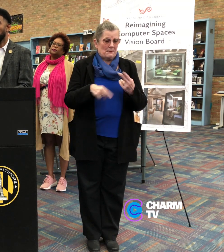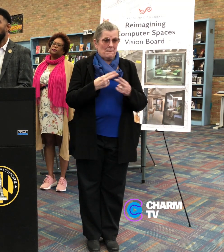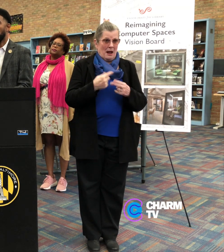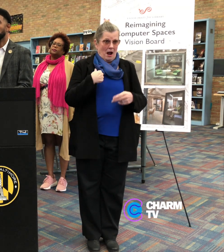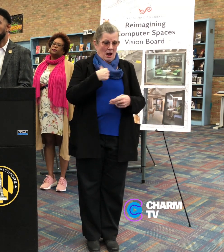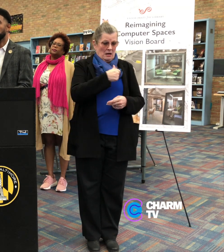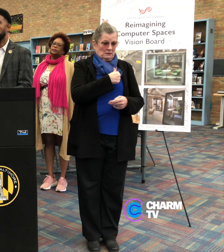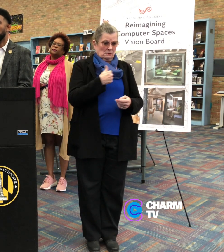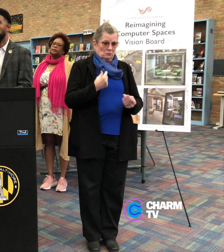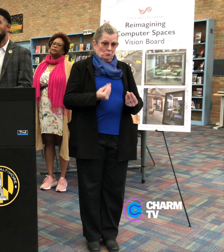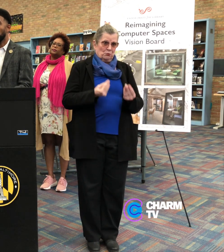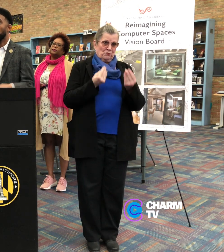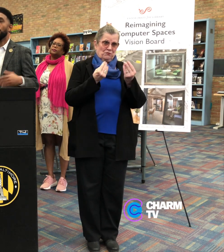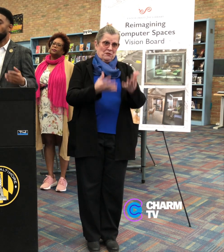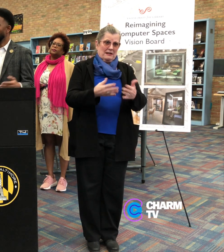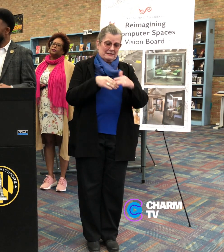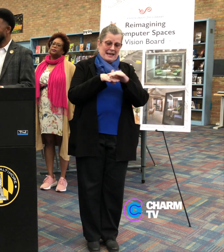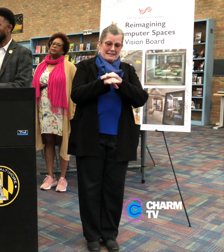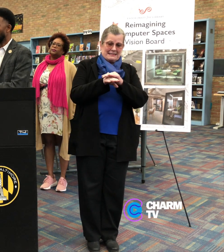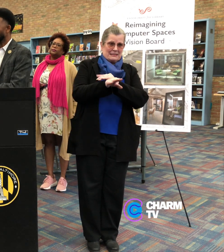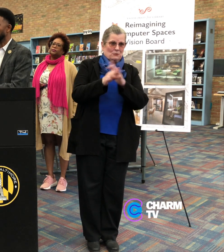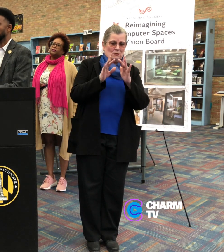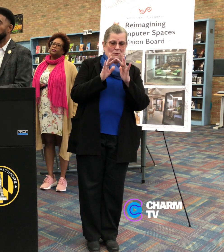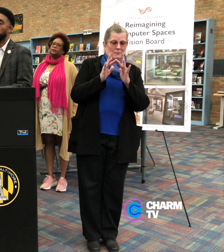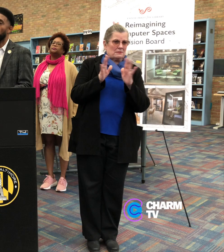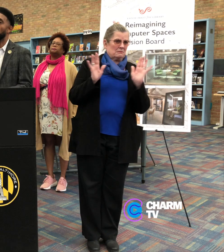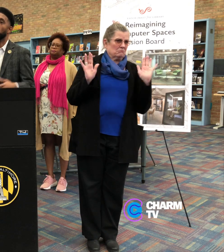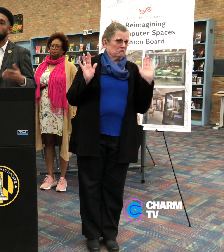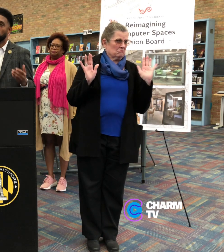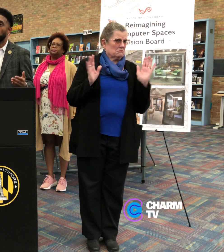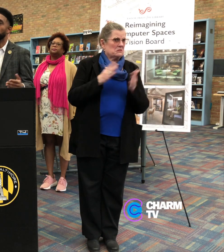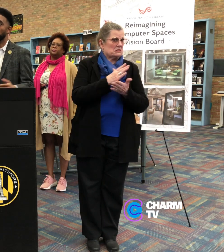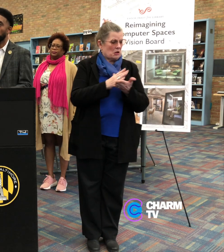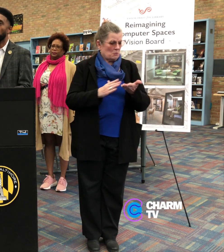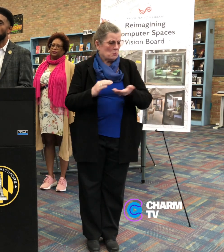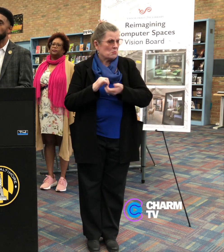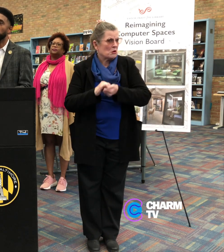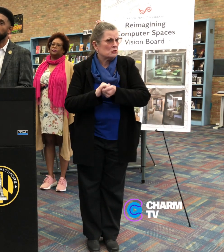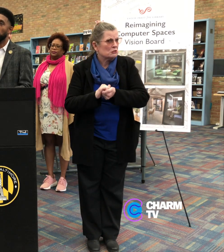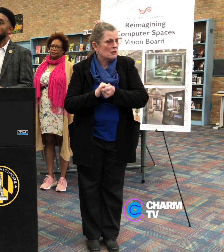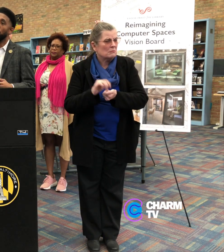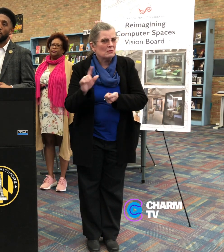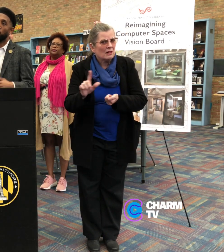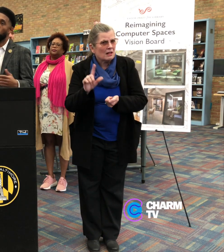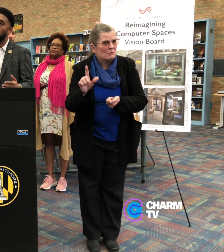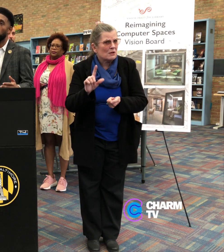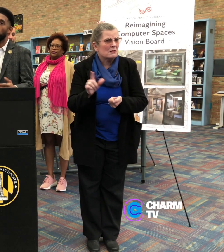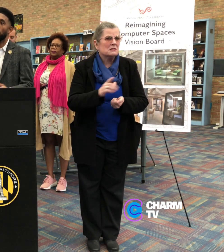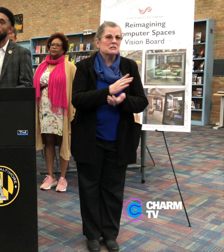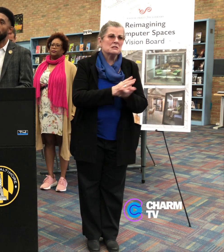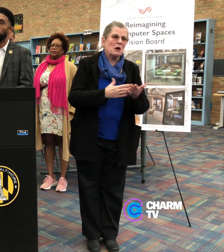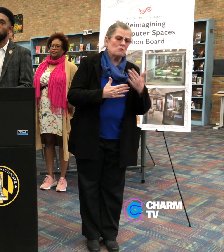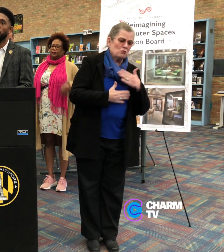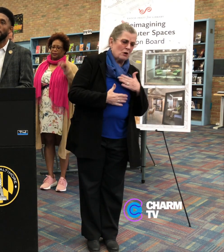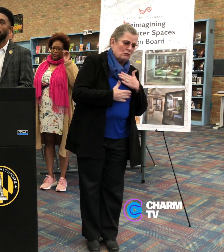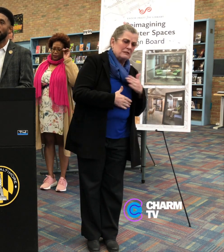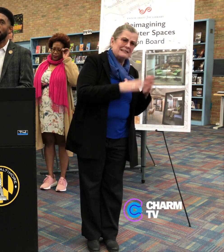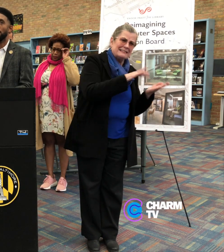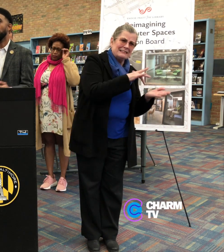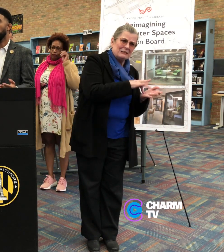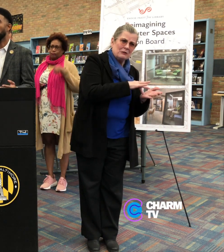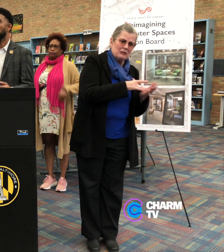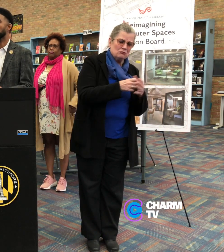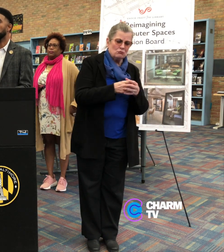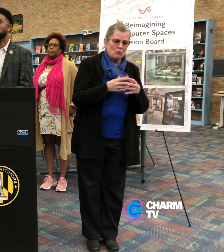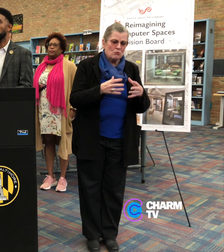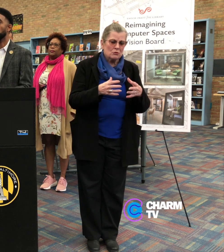provide access to the internet through things like partnerships with the Pratt, what we're trying to do at our rec centers, and then growing on that in